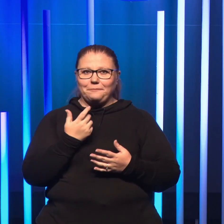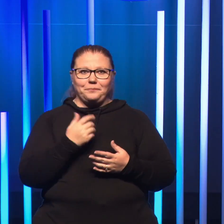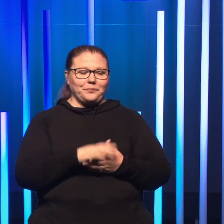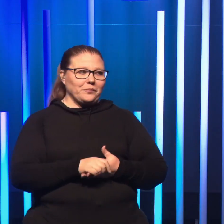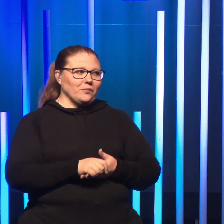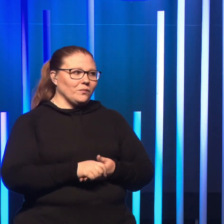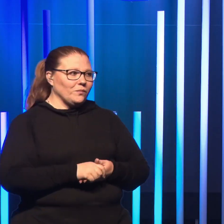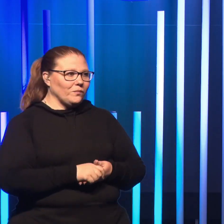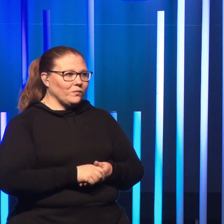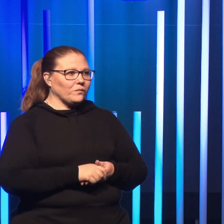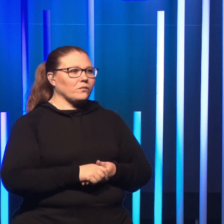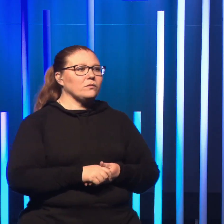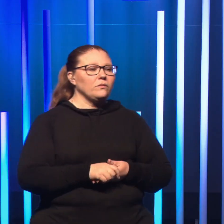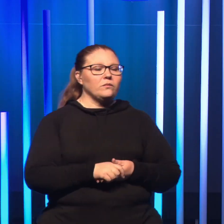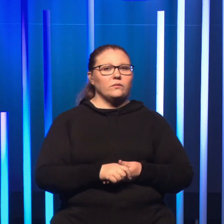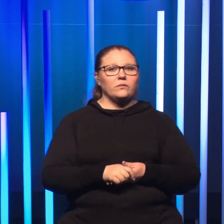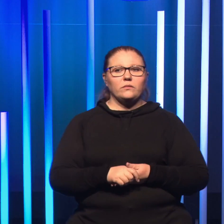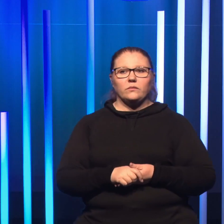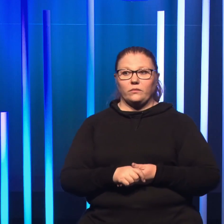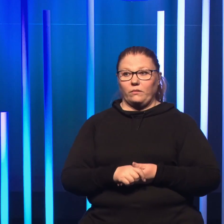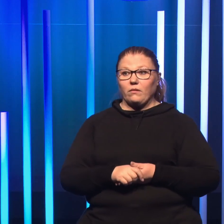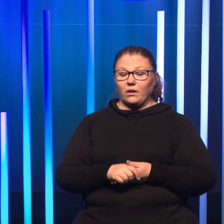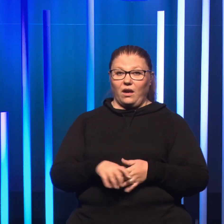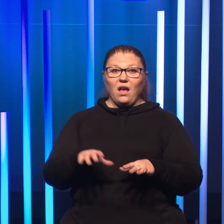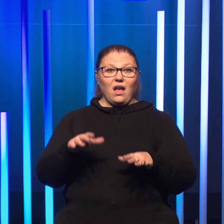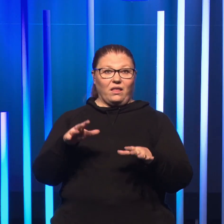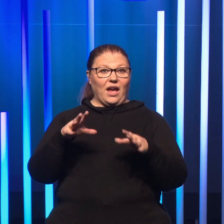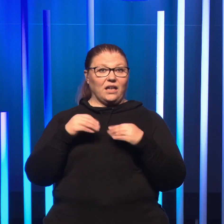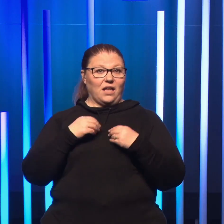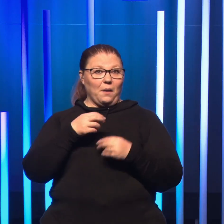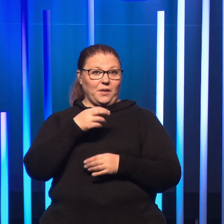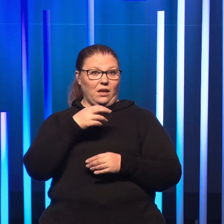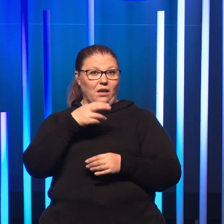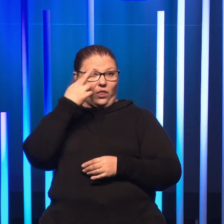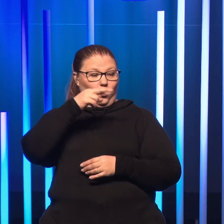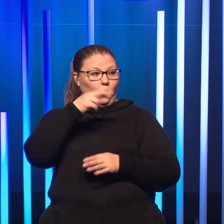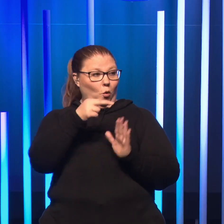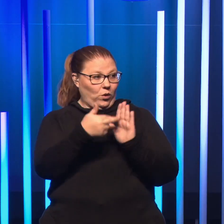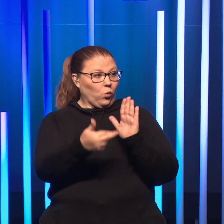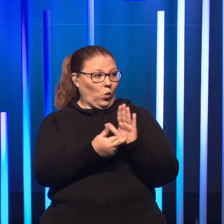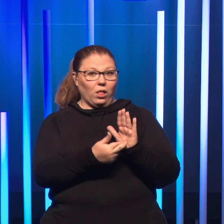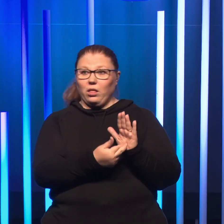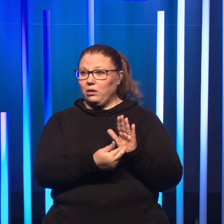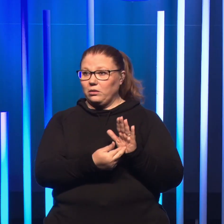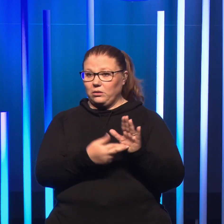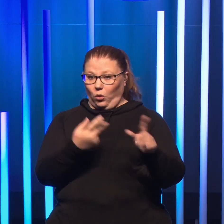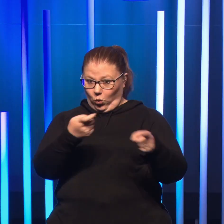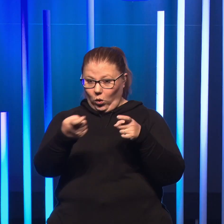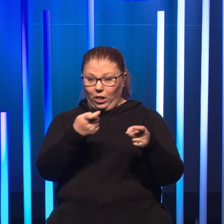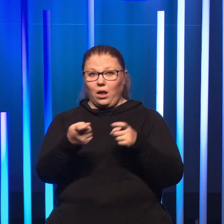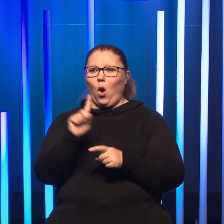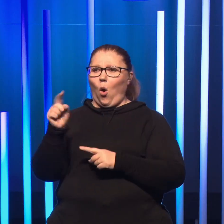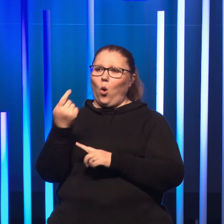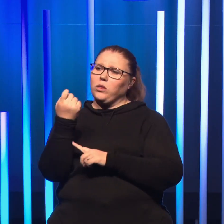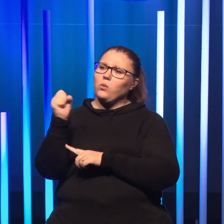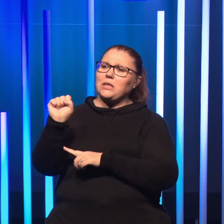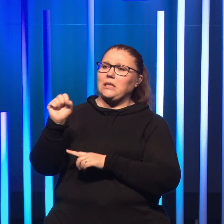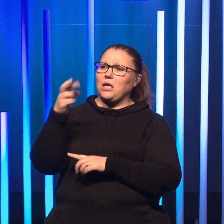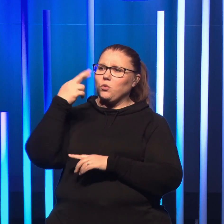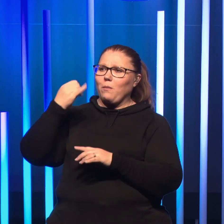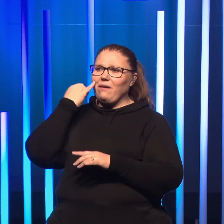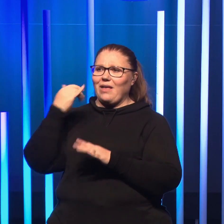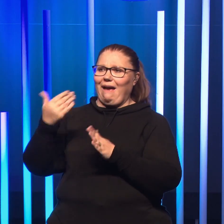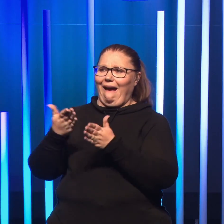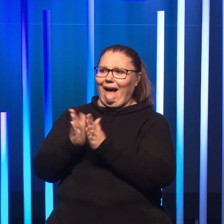has. Now, they accepted Roman rule, the Pharisees did. They just said, only resist Rome when they ask you to do something that's against the